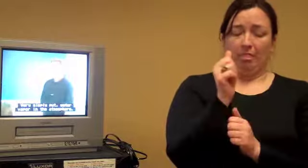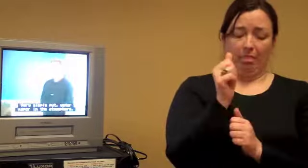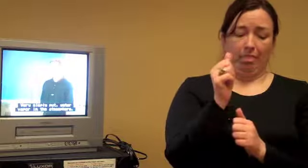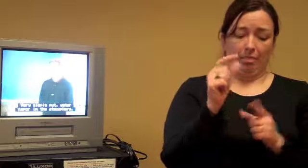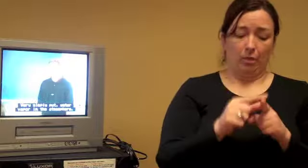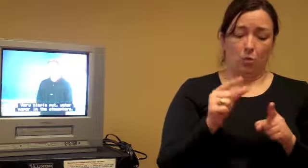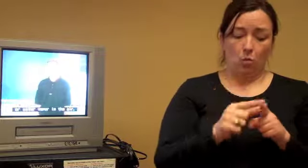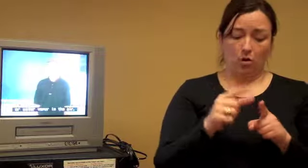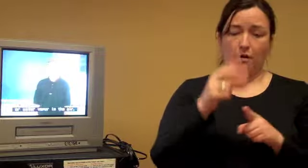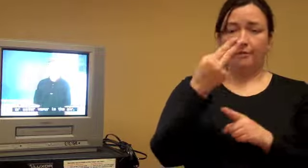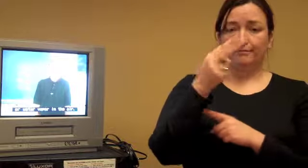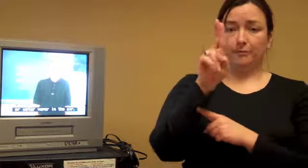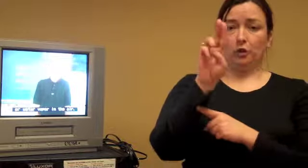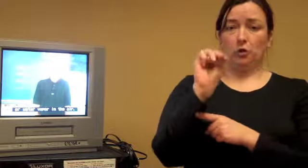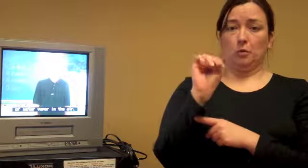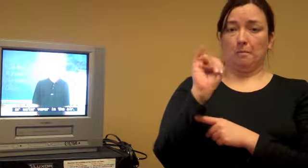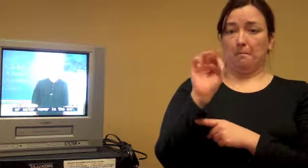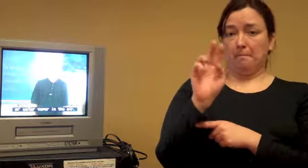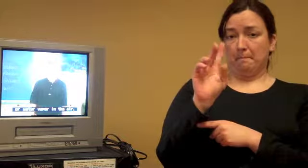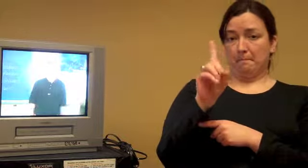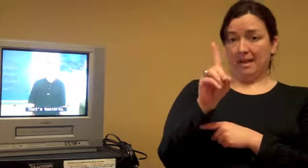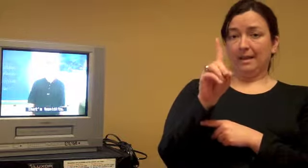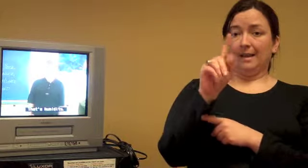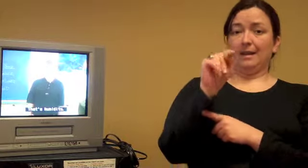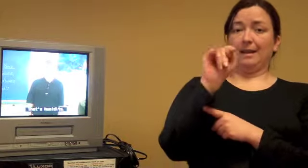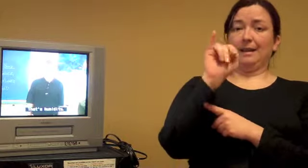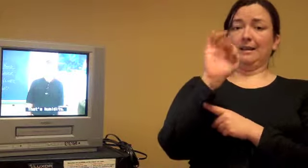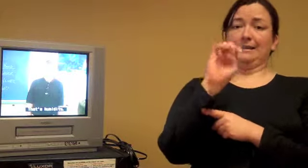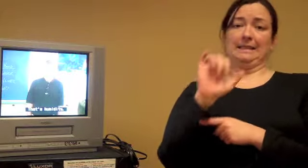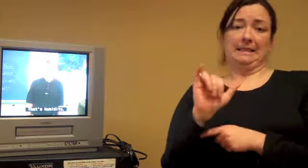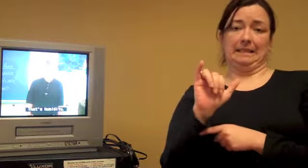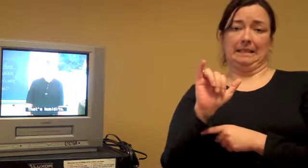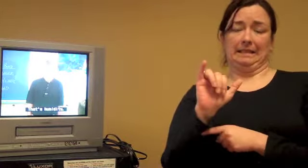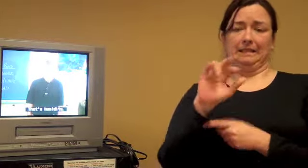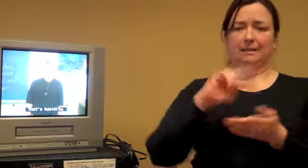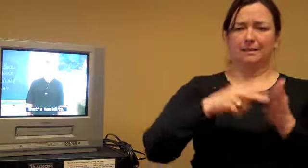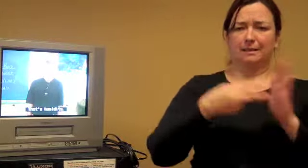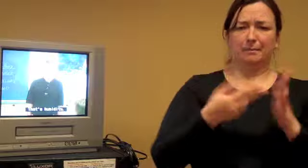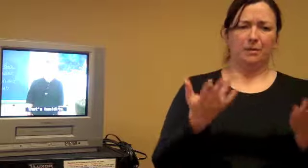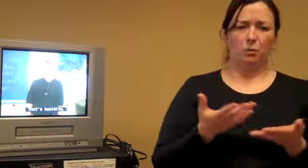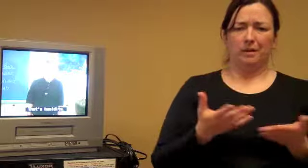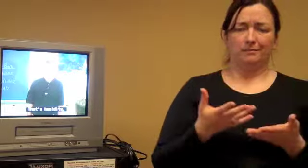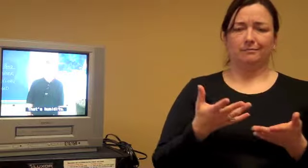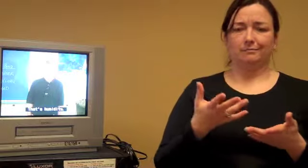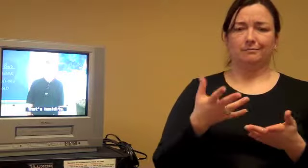in the atmosphere, or water vapor in the air. That's humidity.